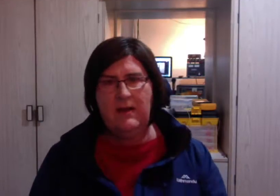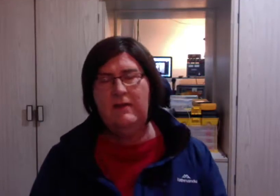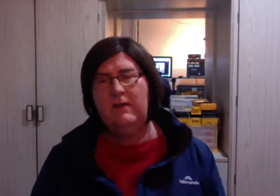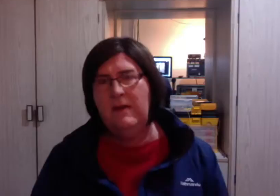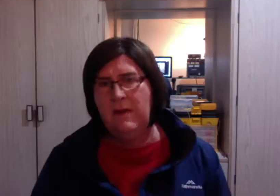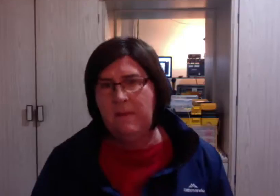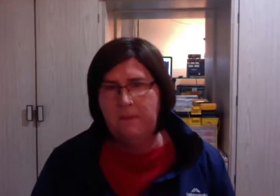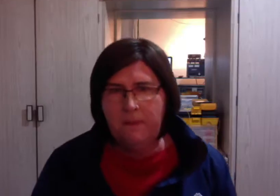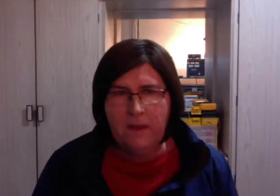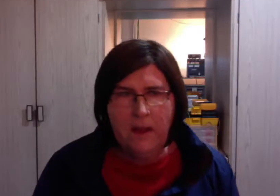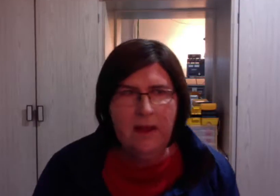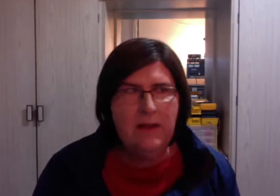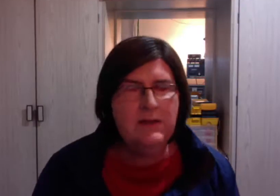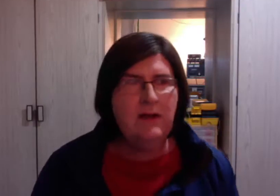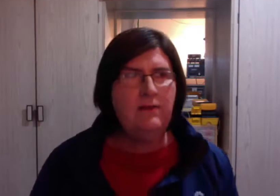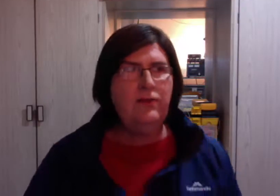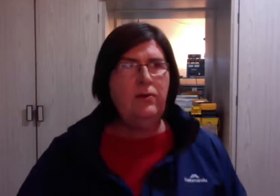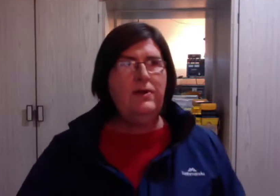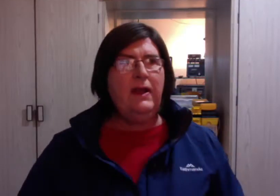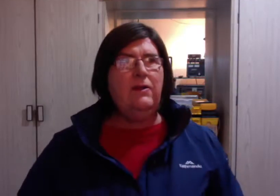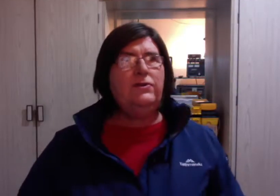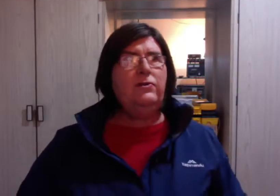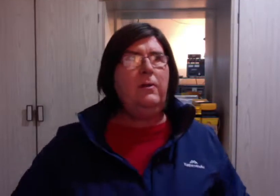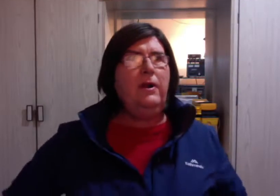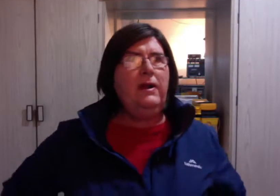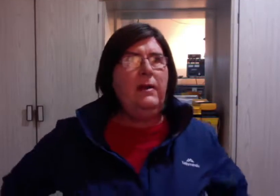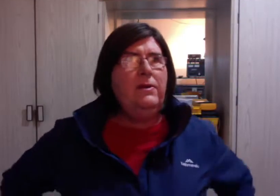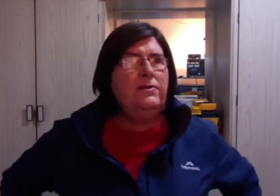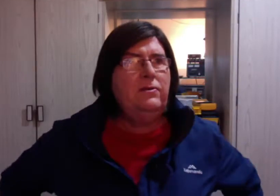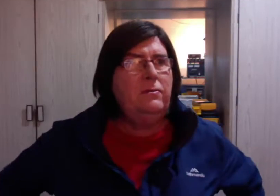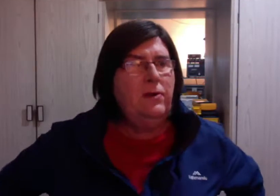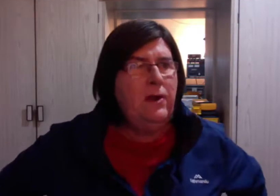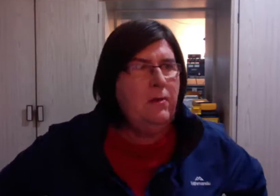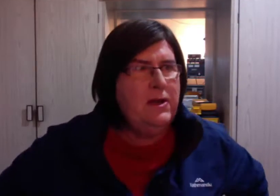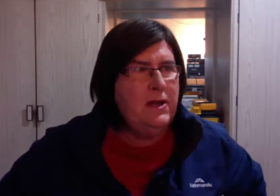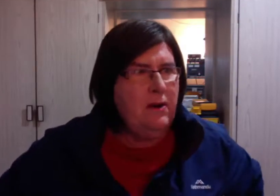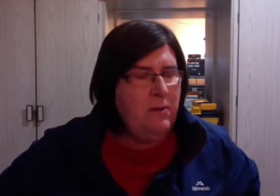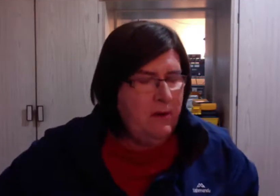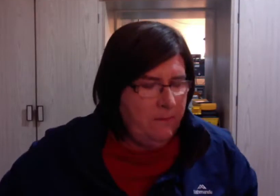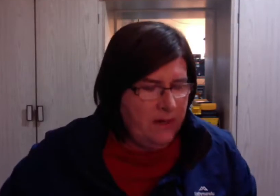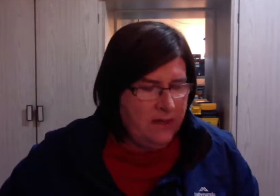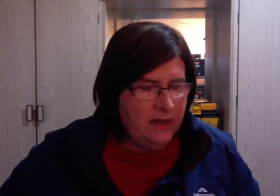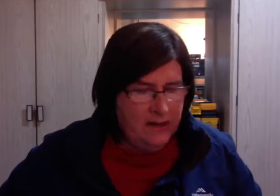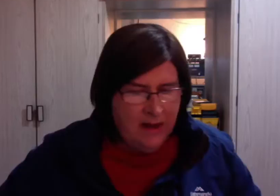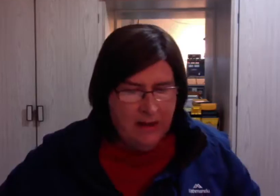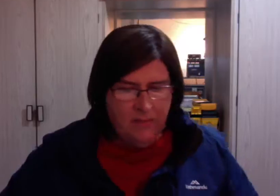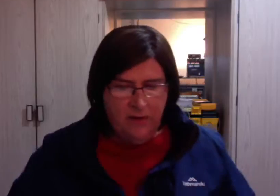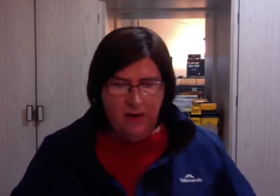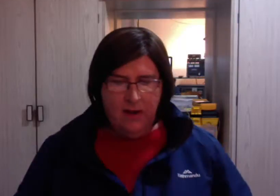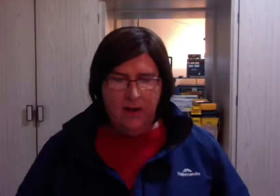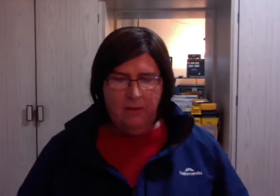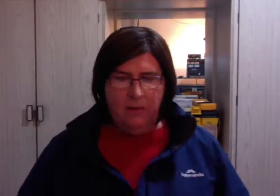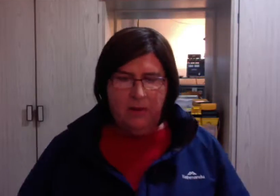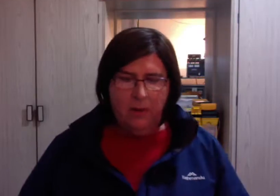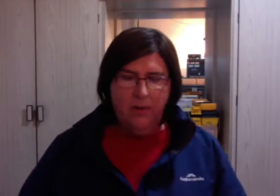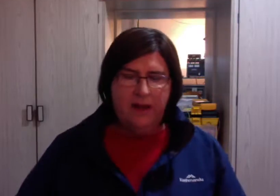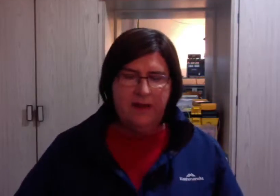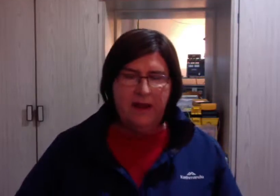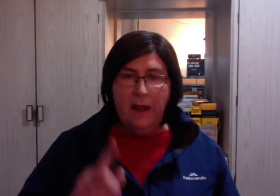days. And I saw a tag-along tour operator come into Walluna 1 year. I won't mention any names. But we were about to head out